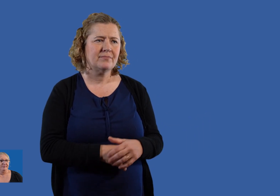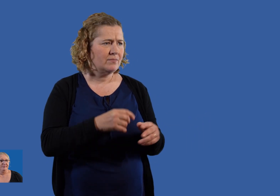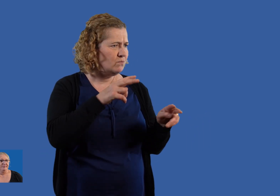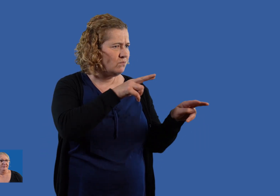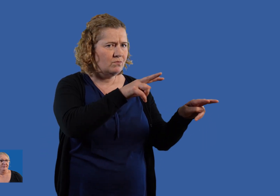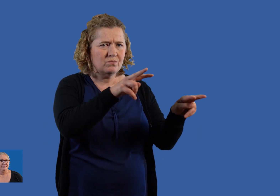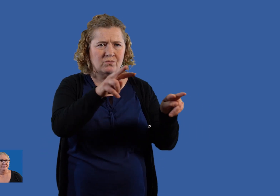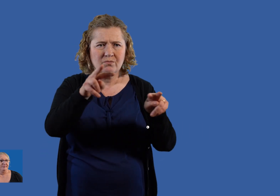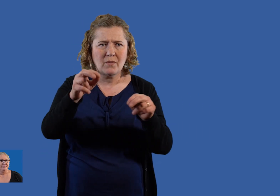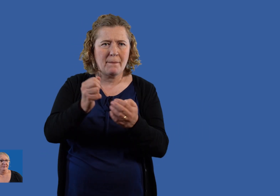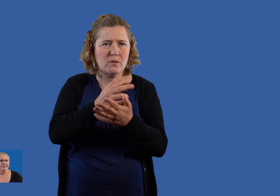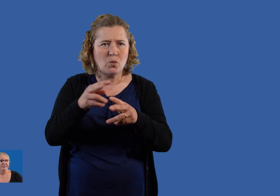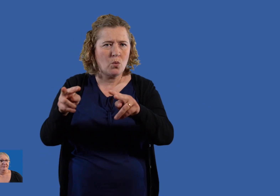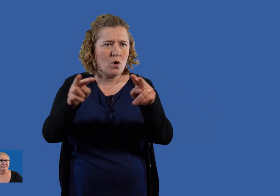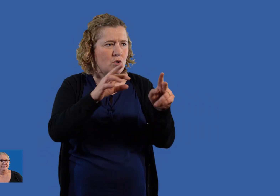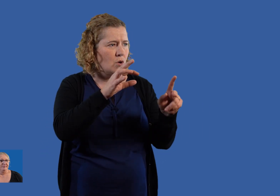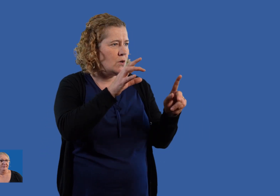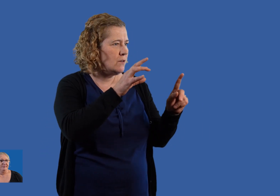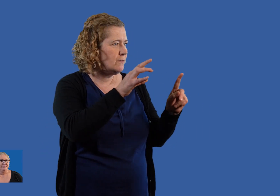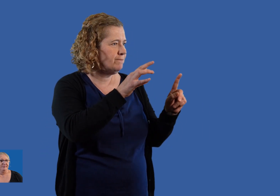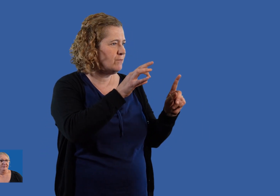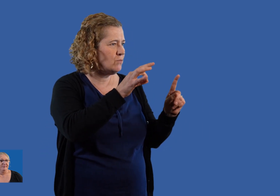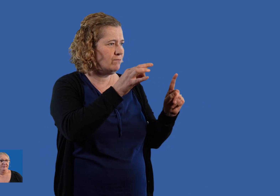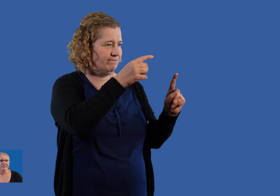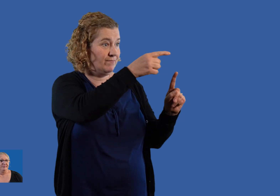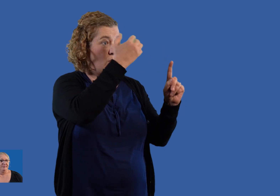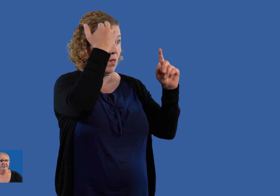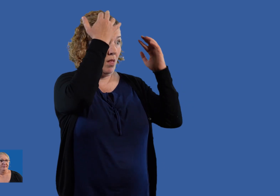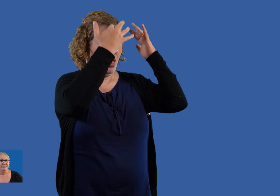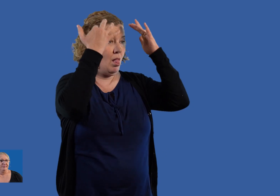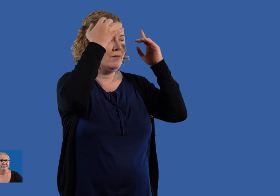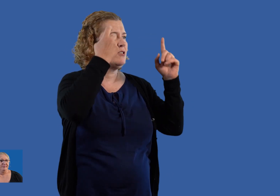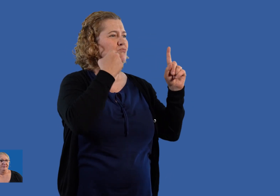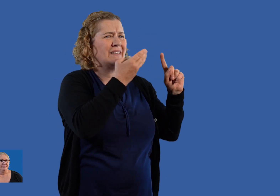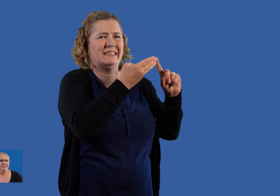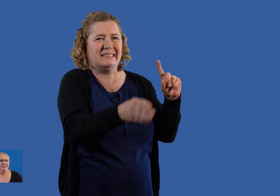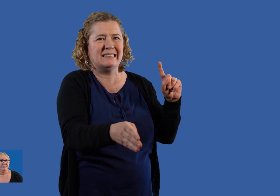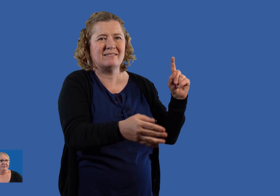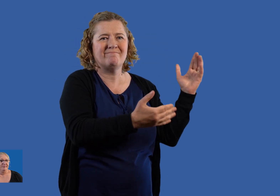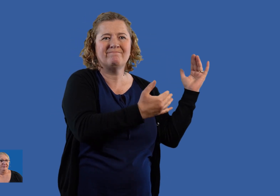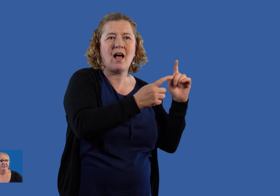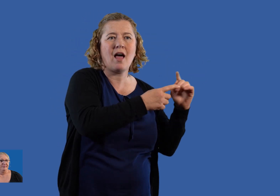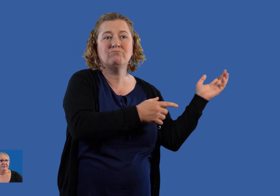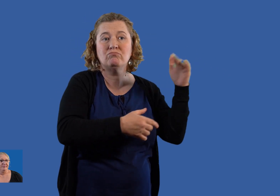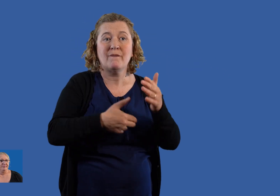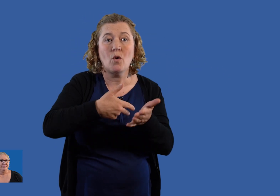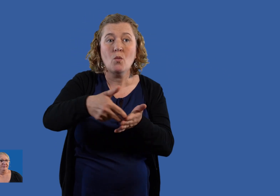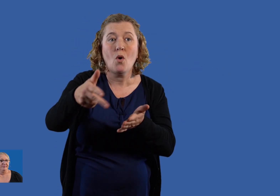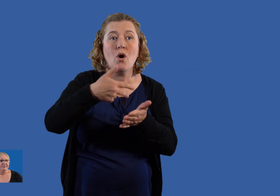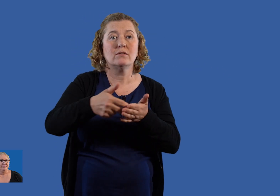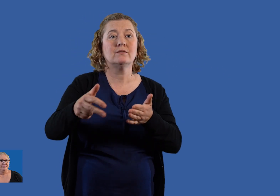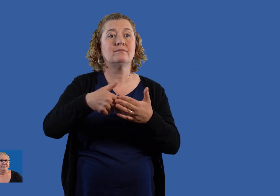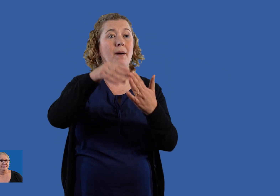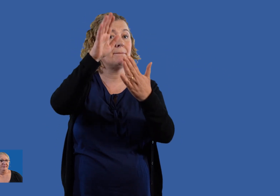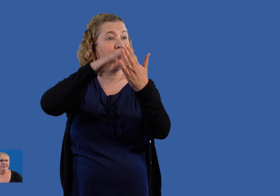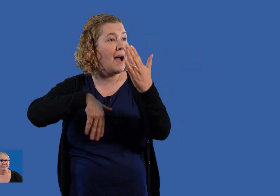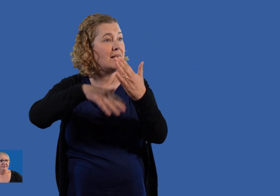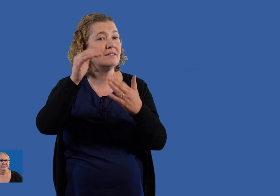And identify things to do to distract their thoughts, like maybe going outside for a walk. Paint or